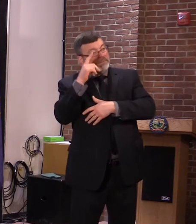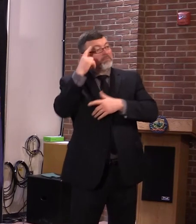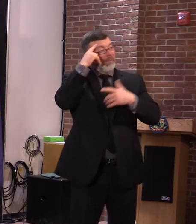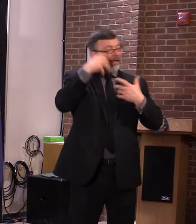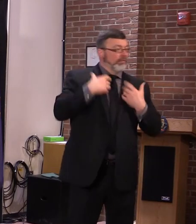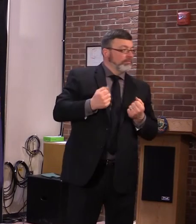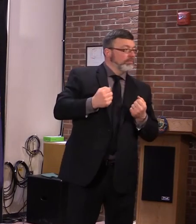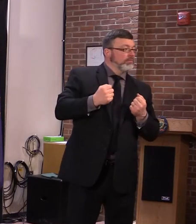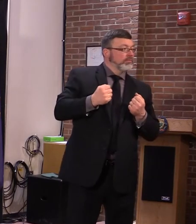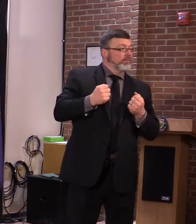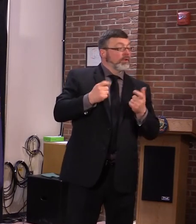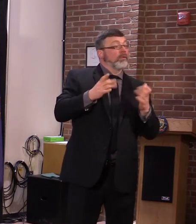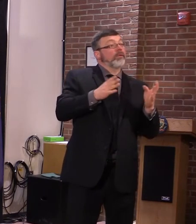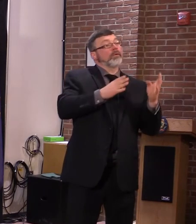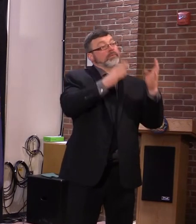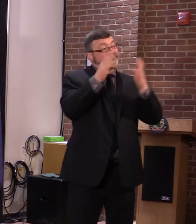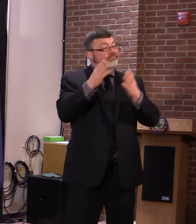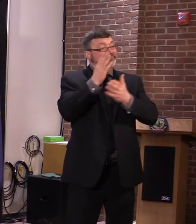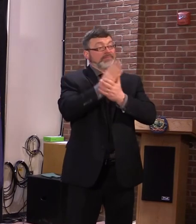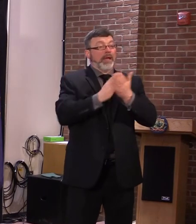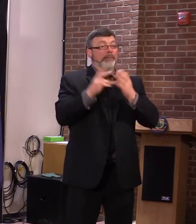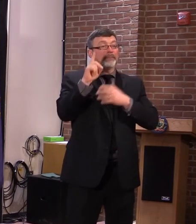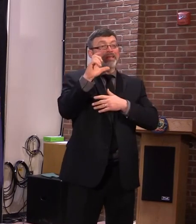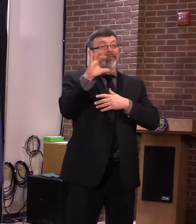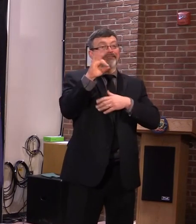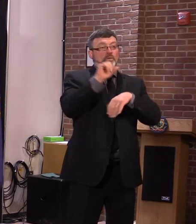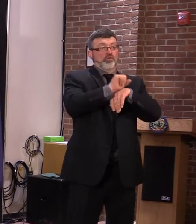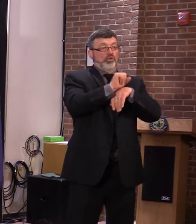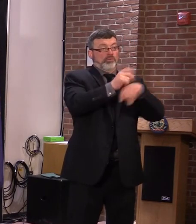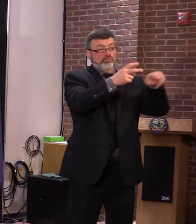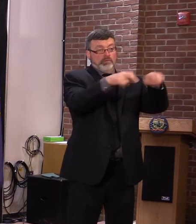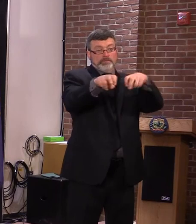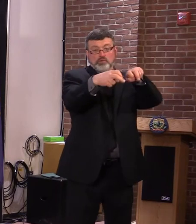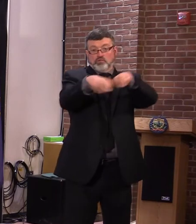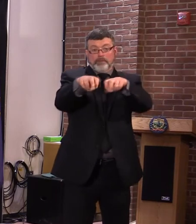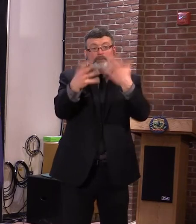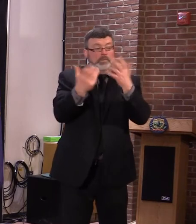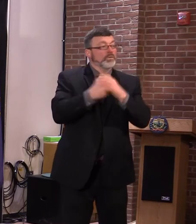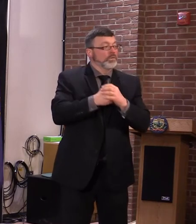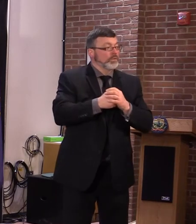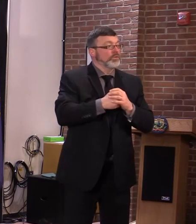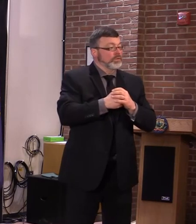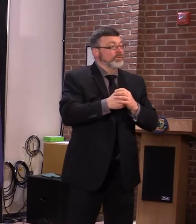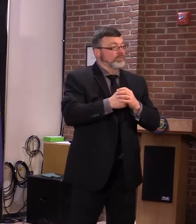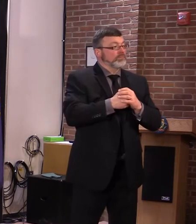our DCF facilities. In addition to that, a few months ago,